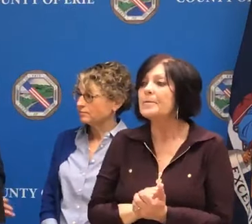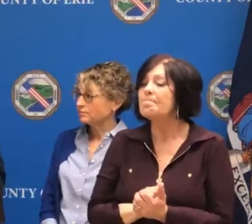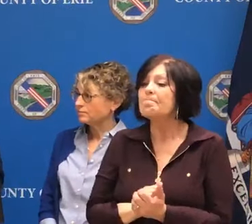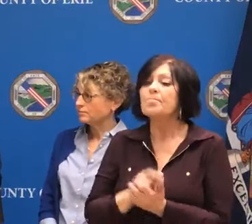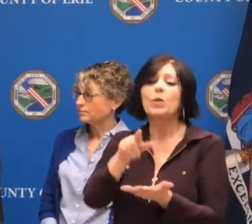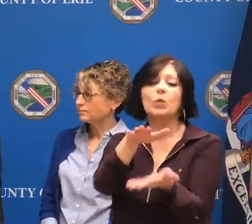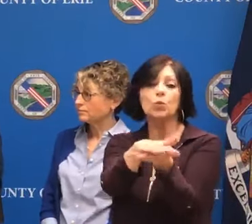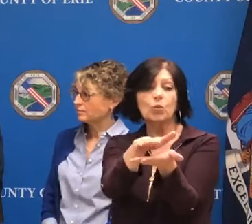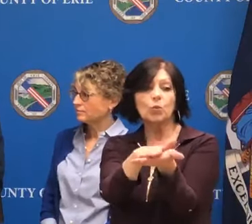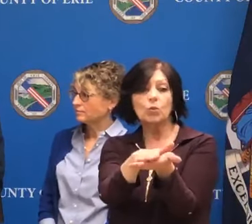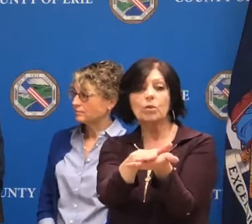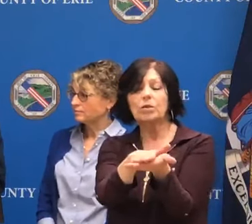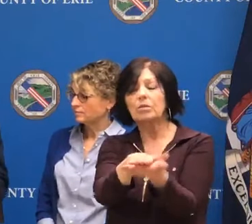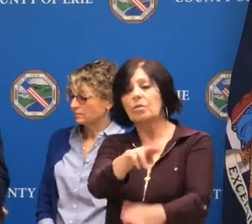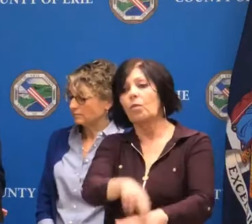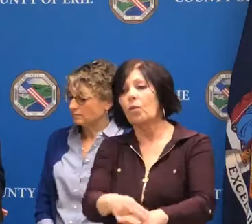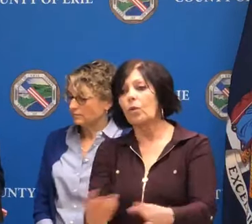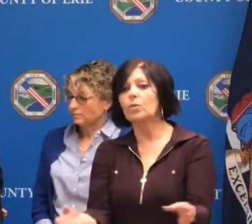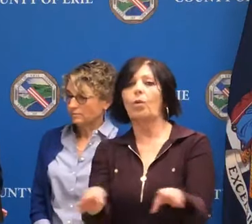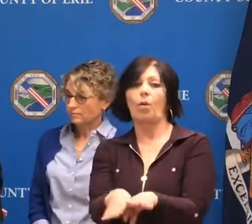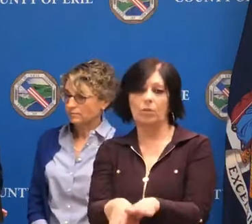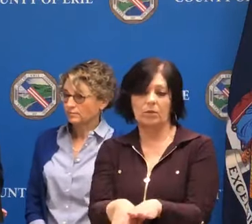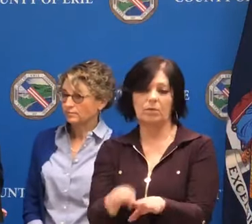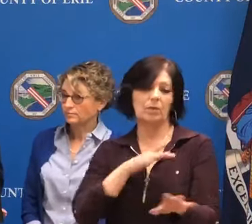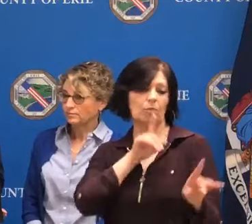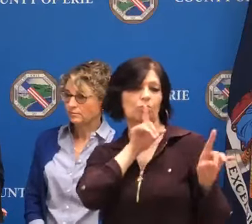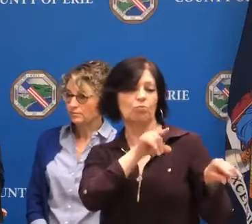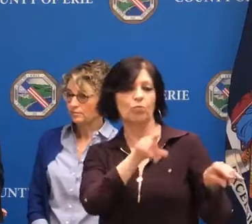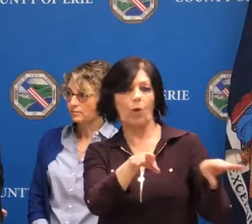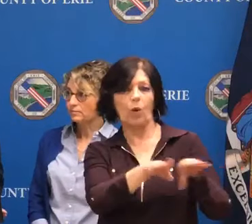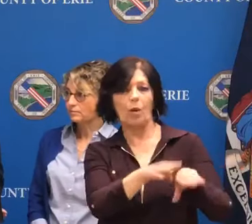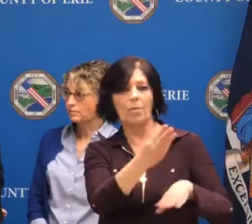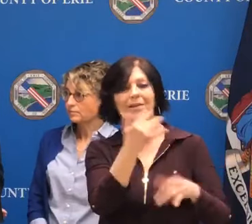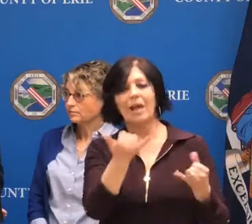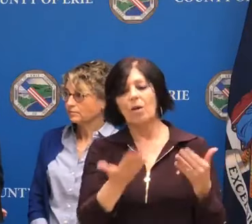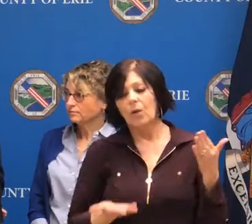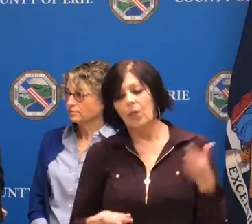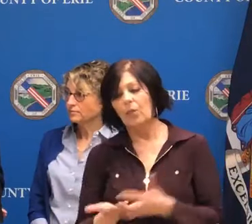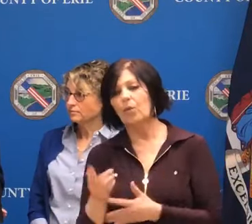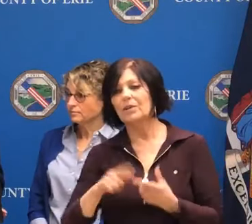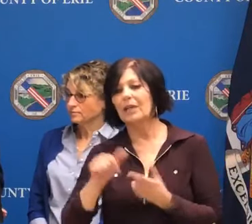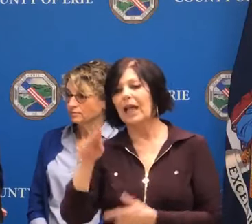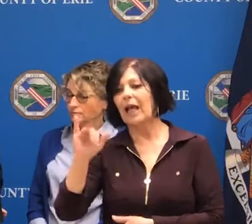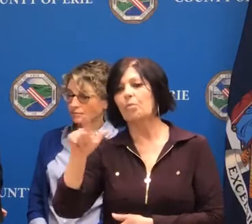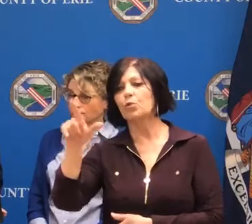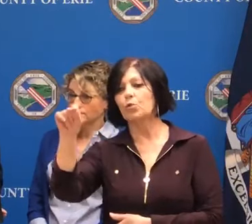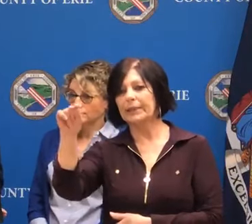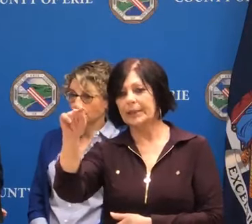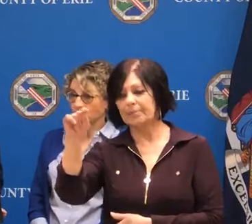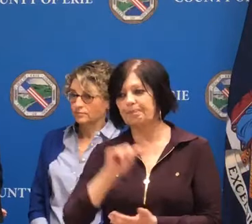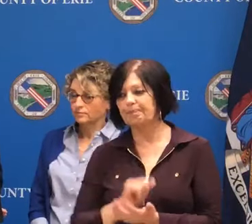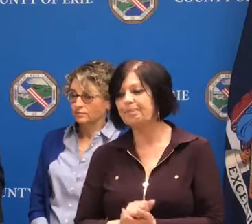The schools are, of course, closed. I ordered the closure on Monday, and now they are closed through April 20th. We are